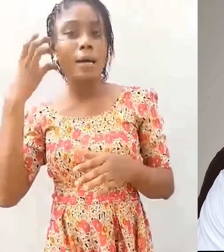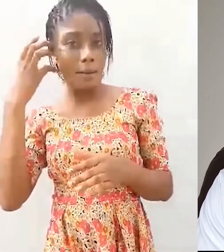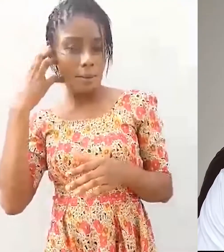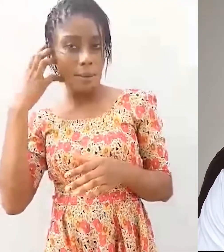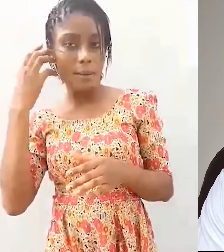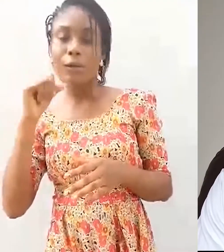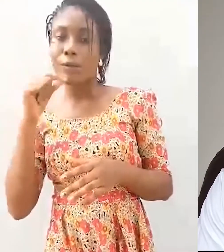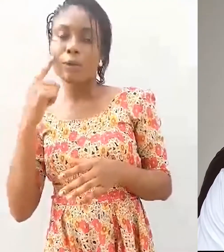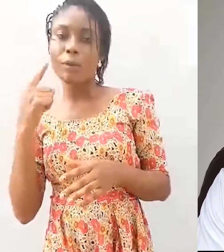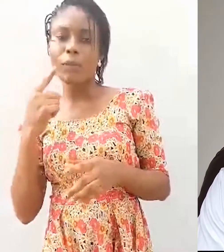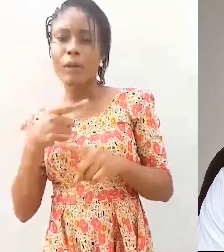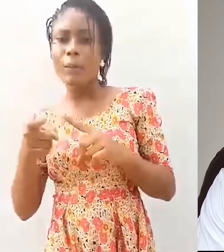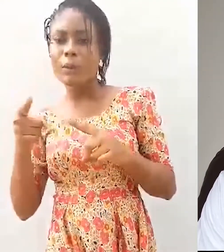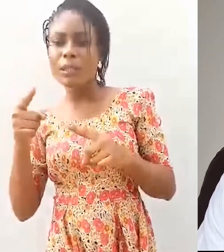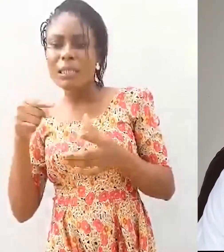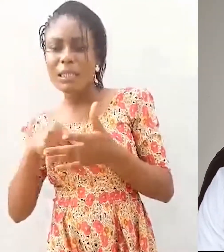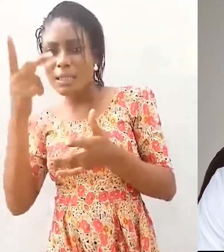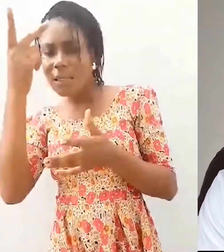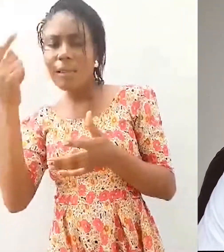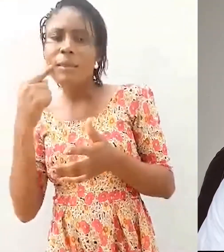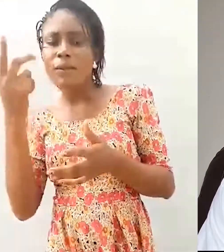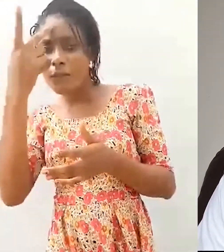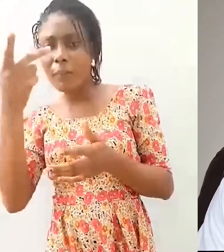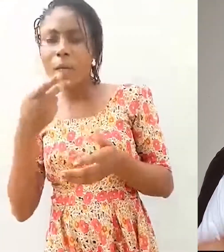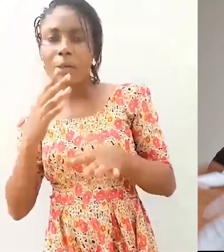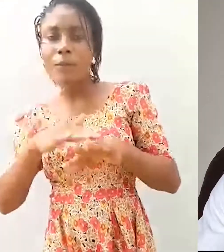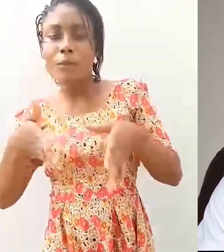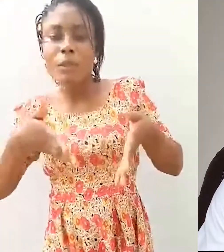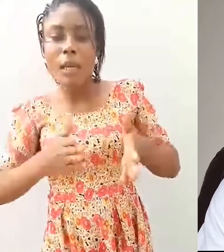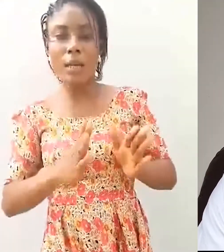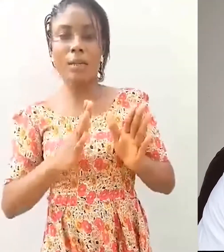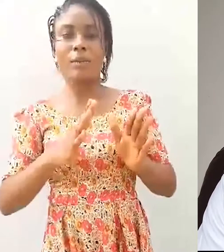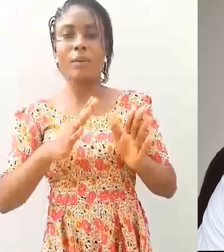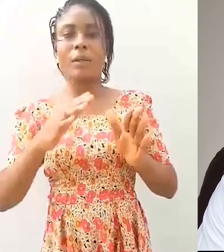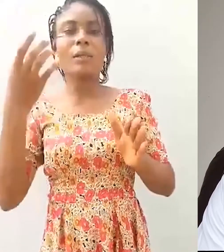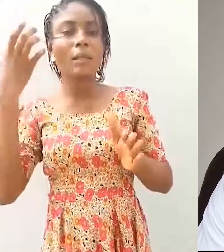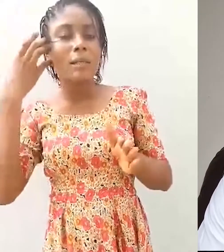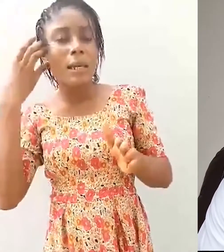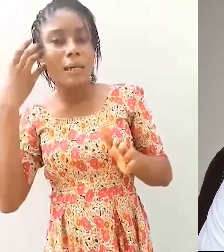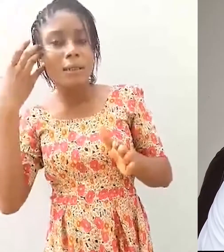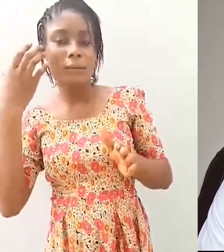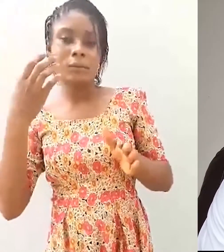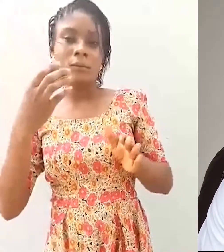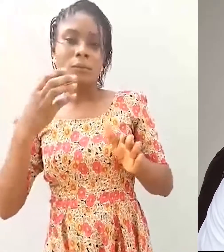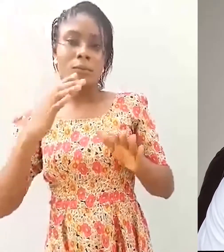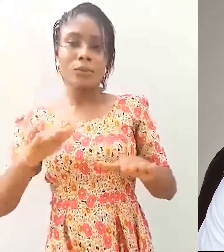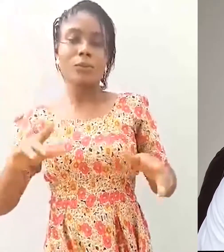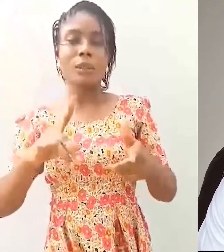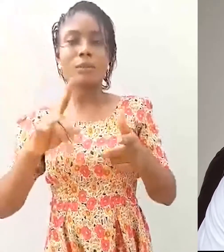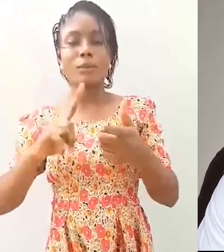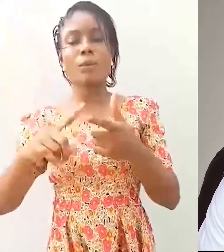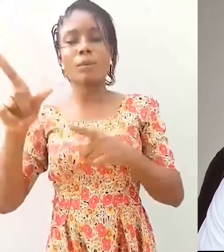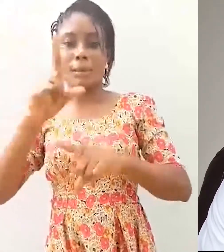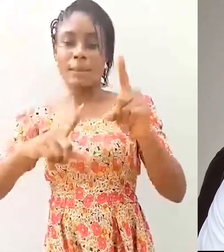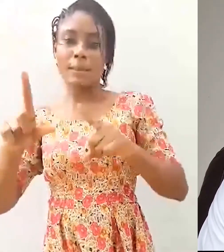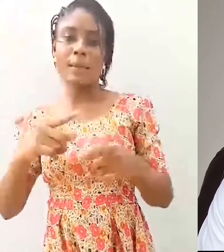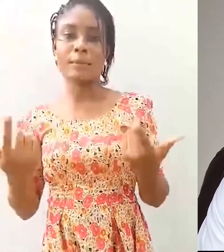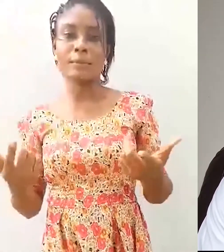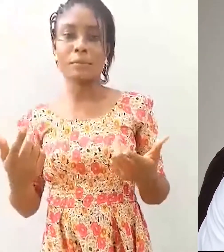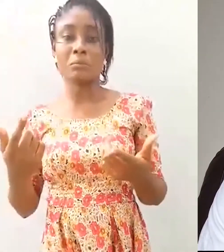sign. Their children are hearing, but they don't want to teach their children to sign. Why?